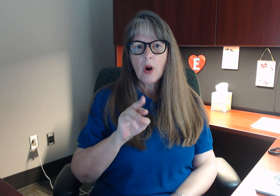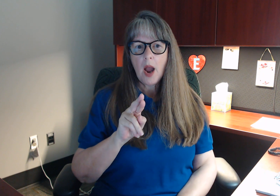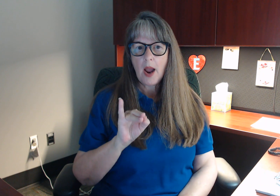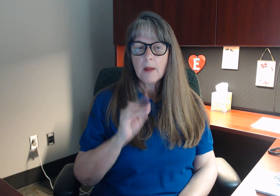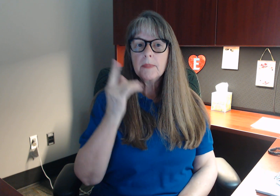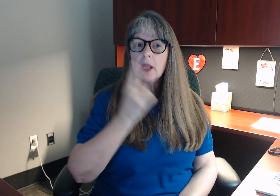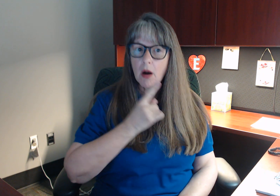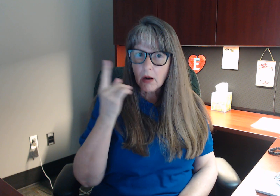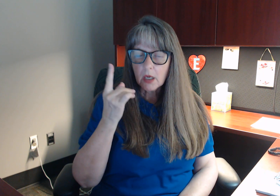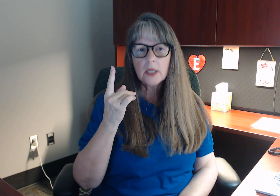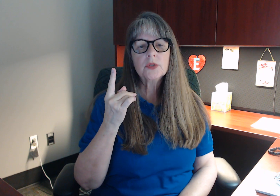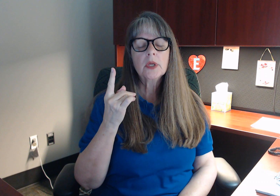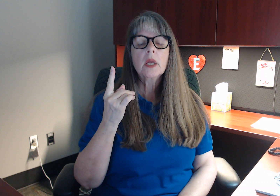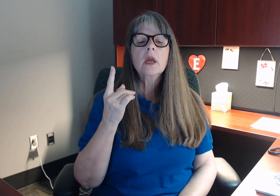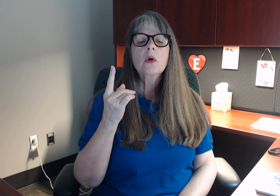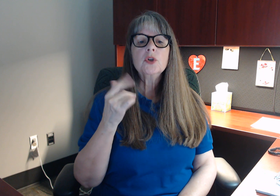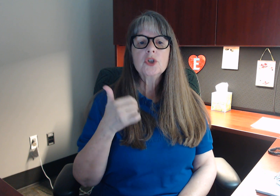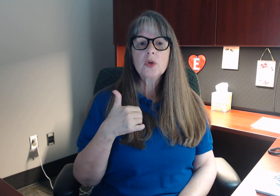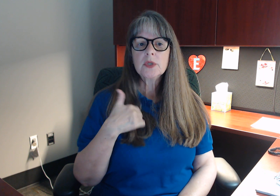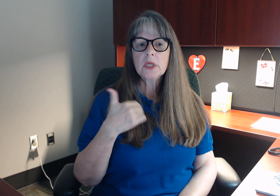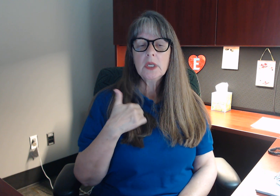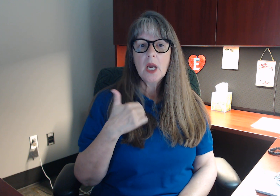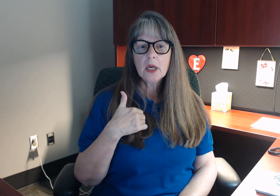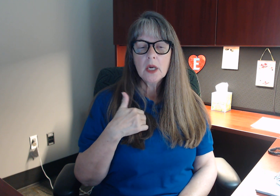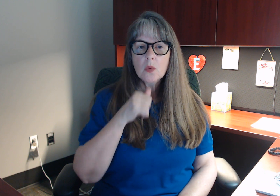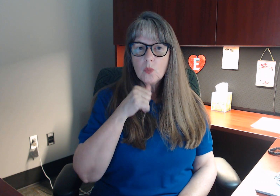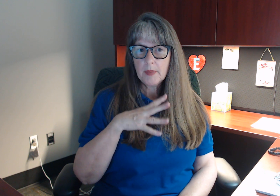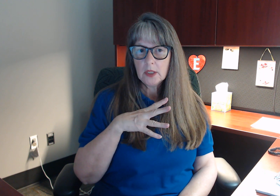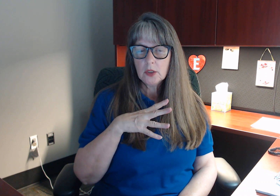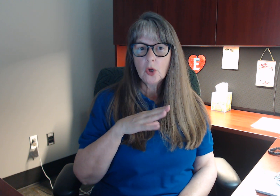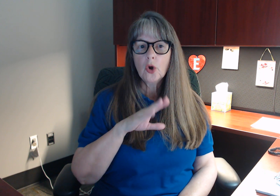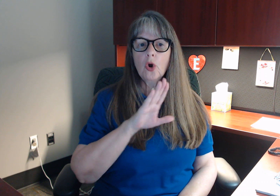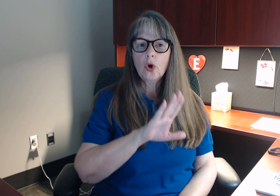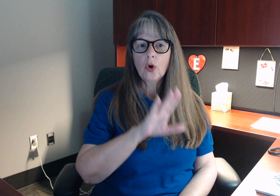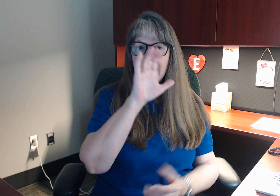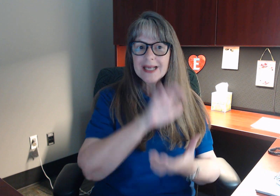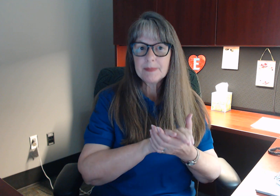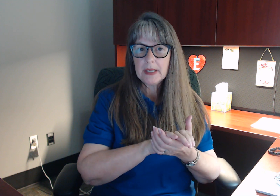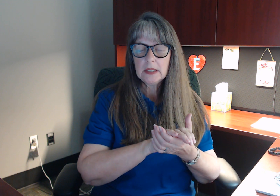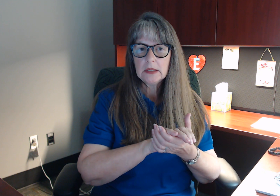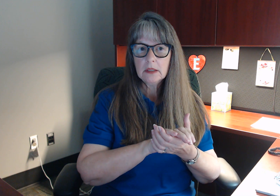MRI, because when she was a young woman, her husband